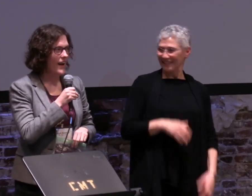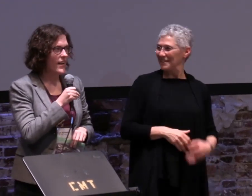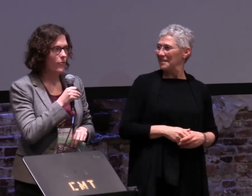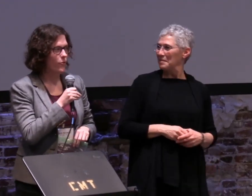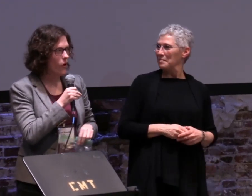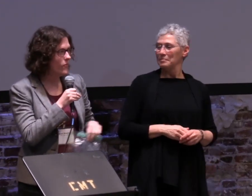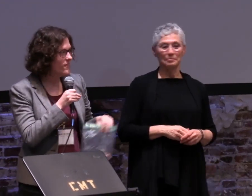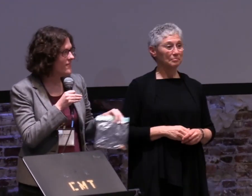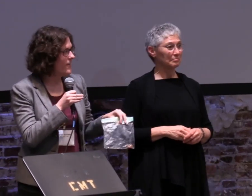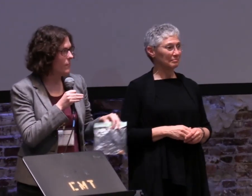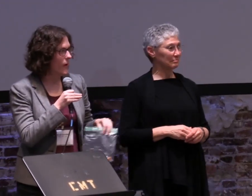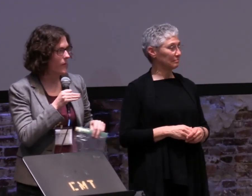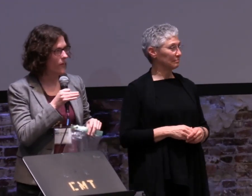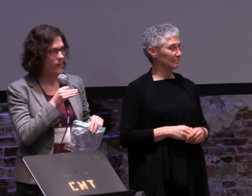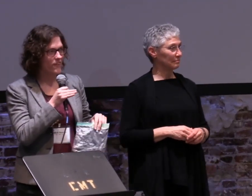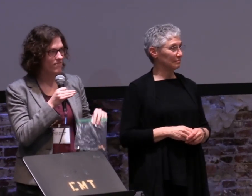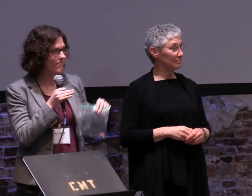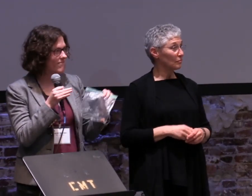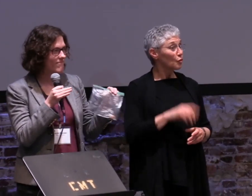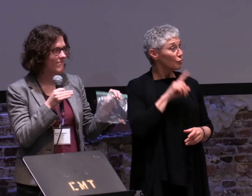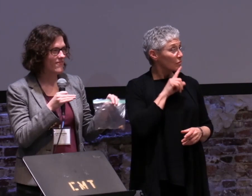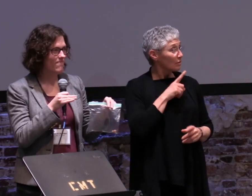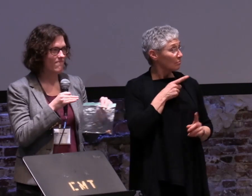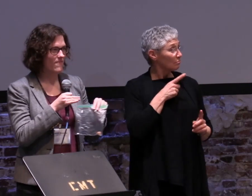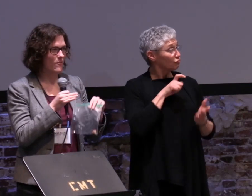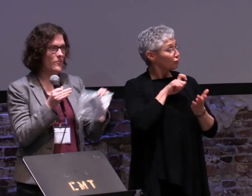I never wrote about hearing stuff,